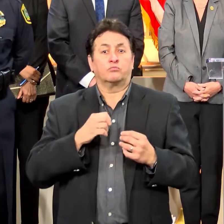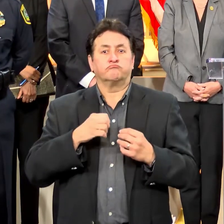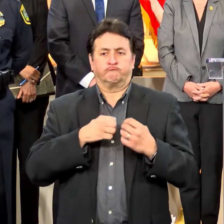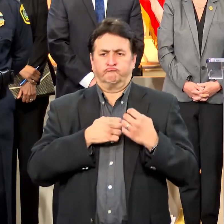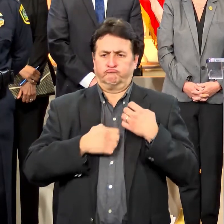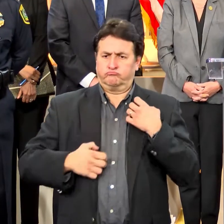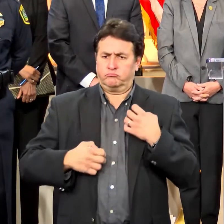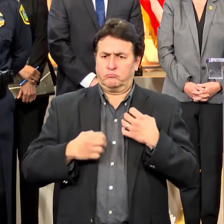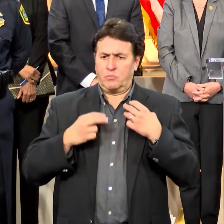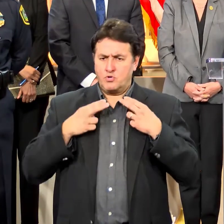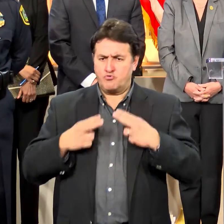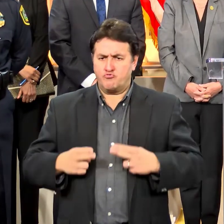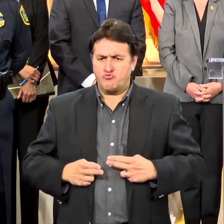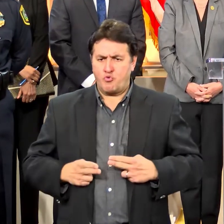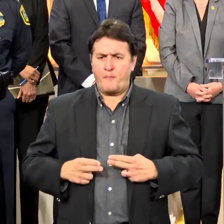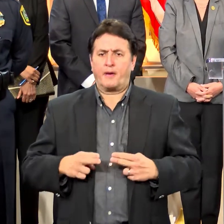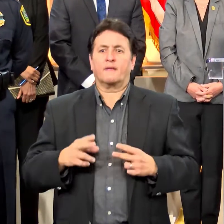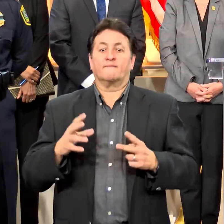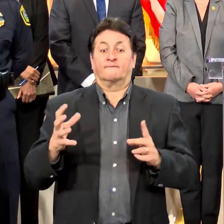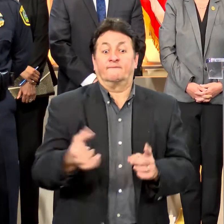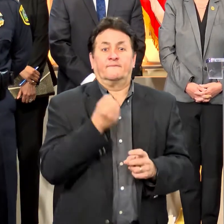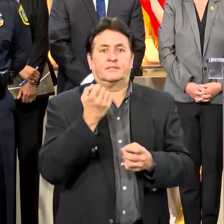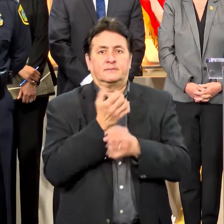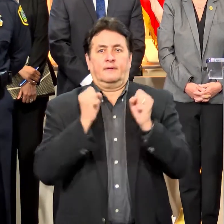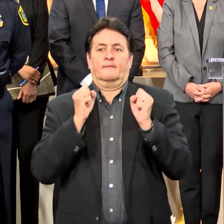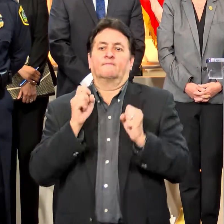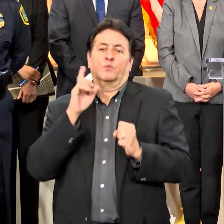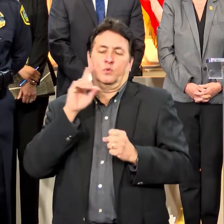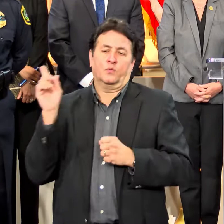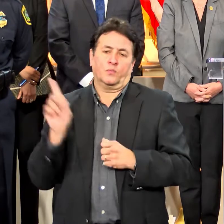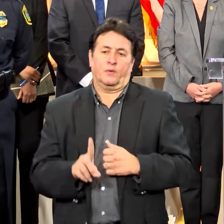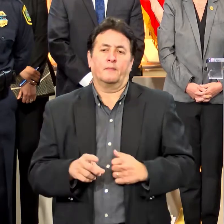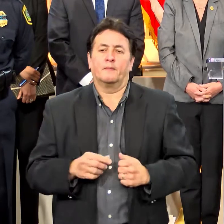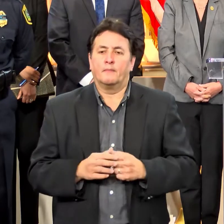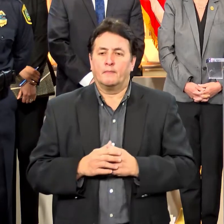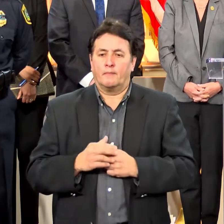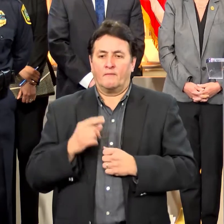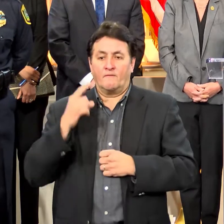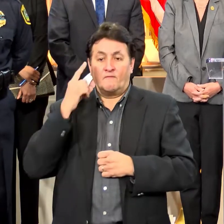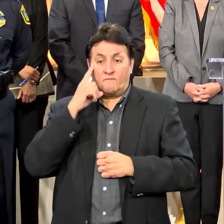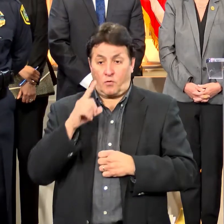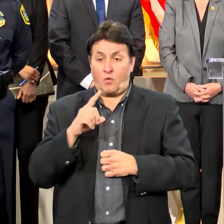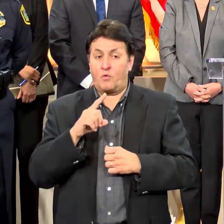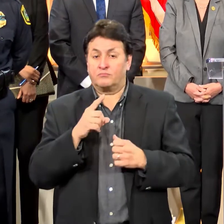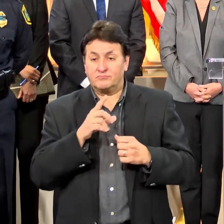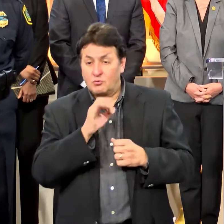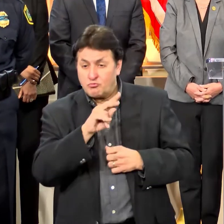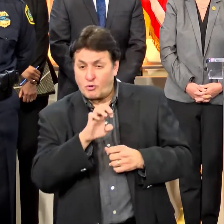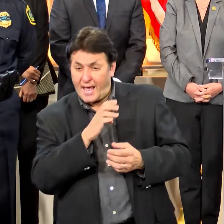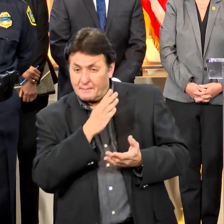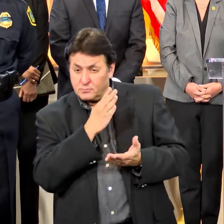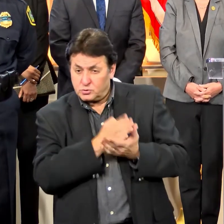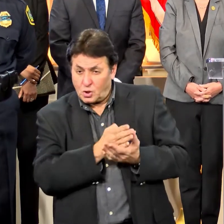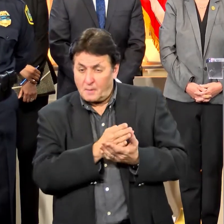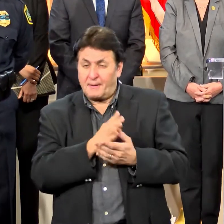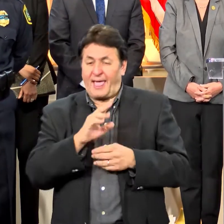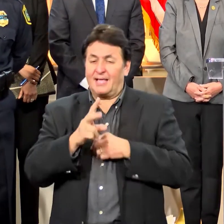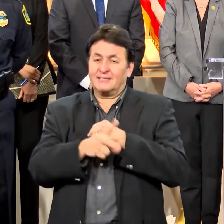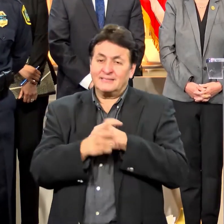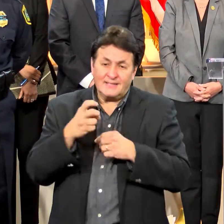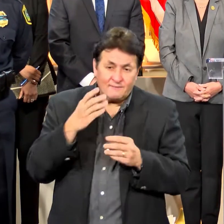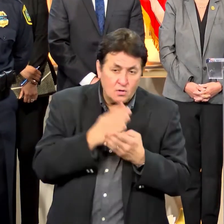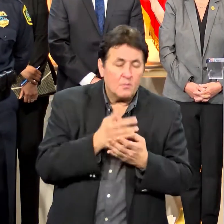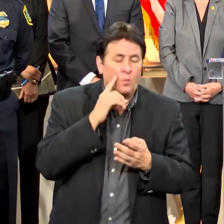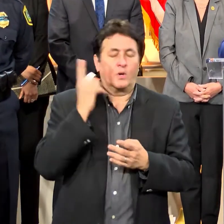Violence, Rainier Macarius of Crime Stoppers Houston, Councilmember Abby Kamen, who is the District C, but